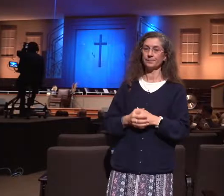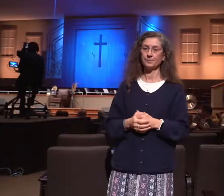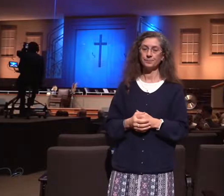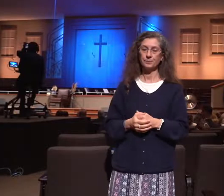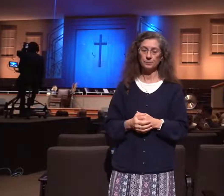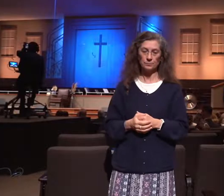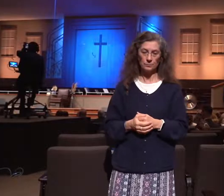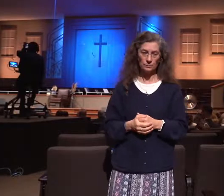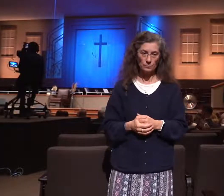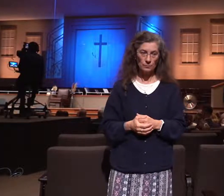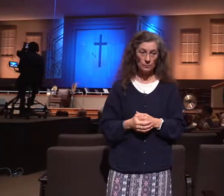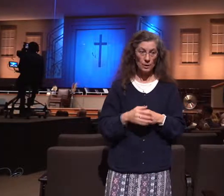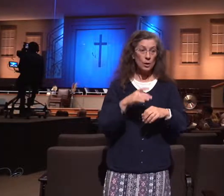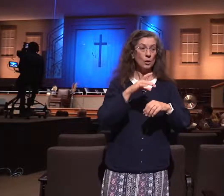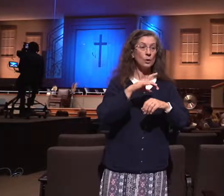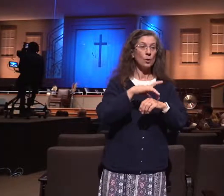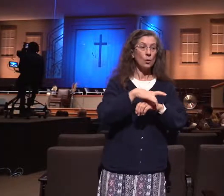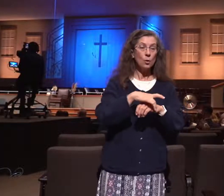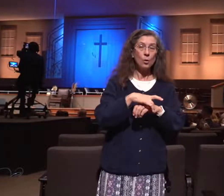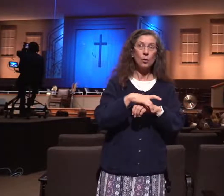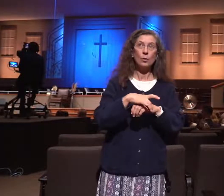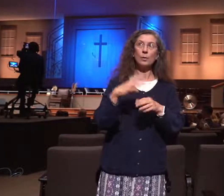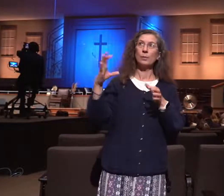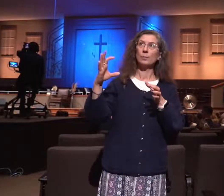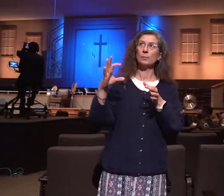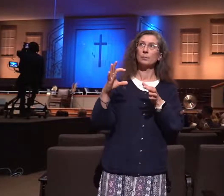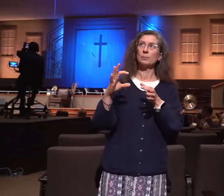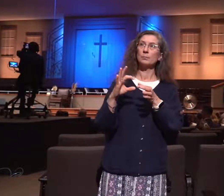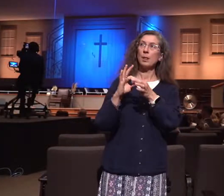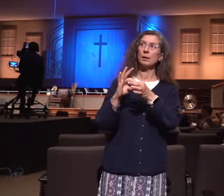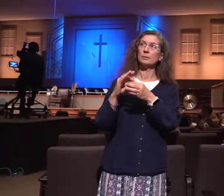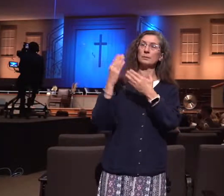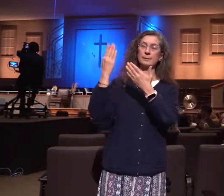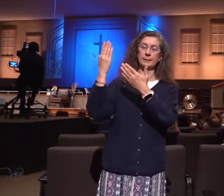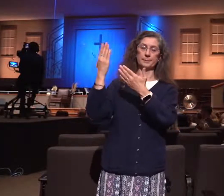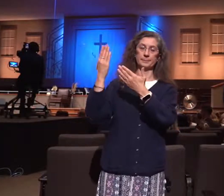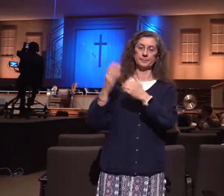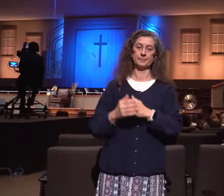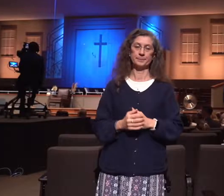The earth is the Lord and the fullness thereof.